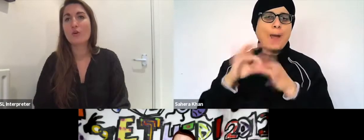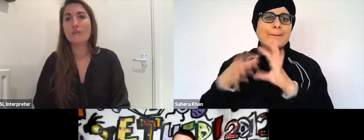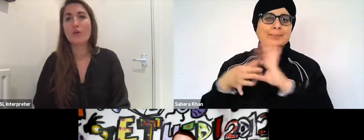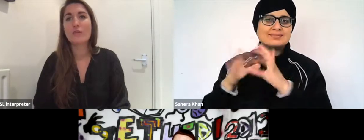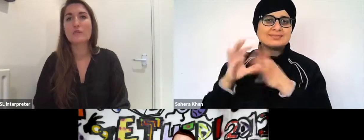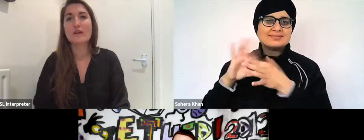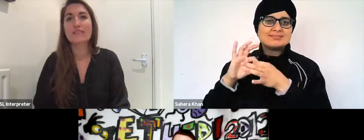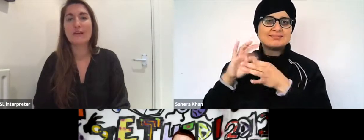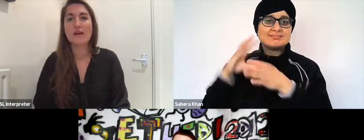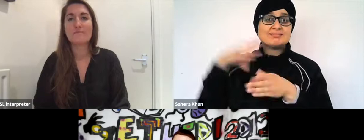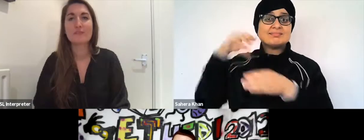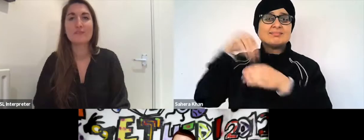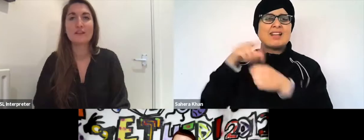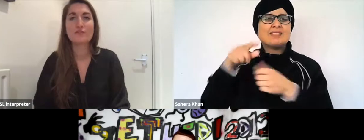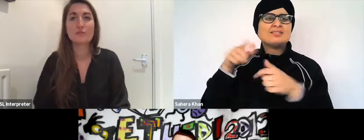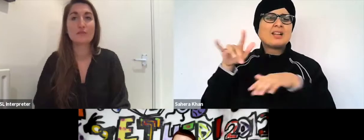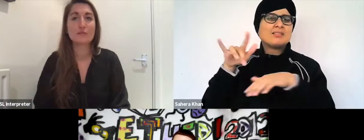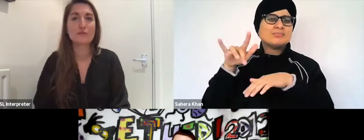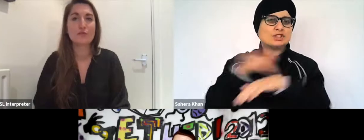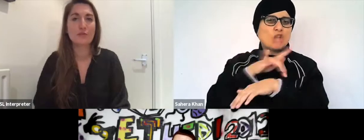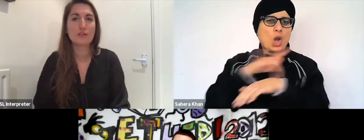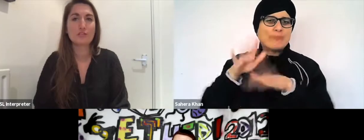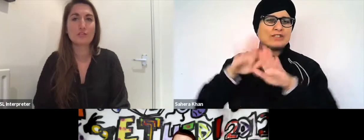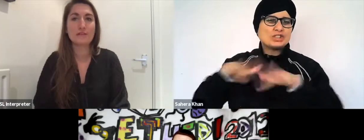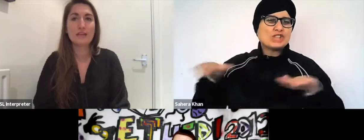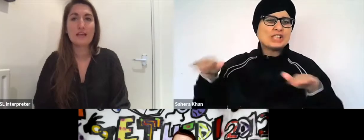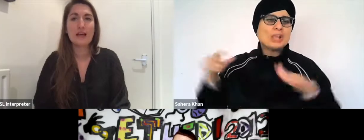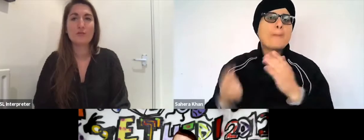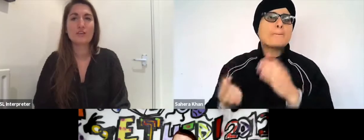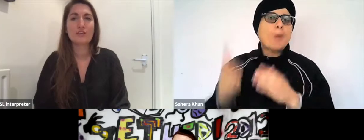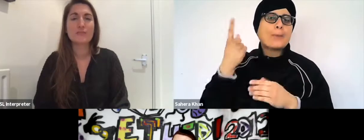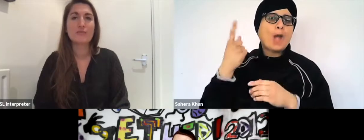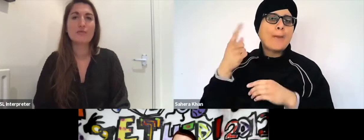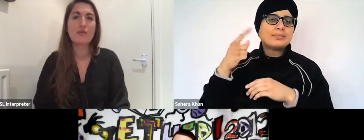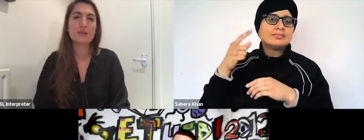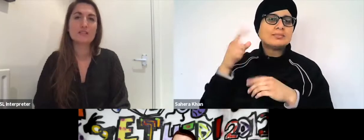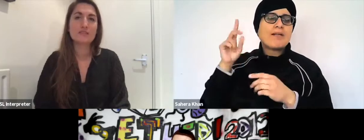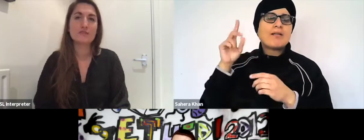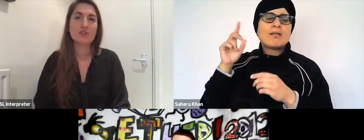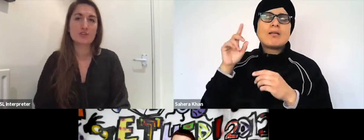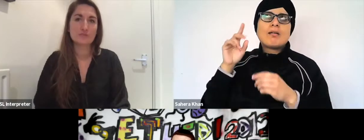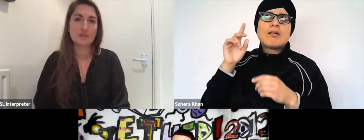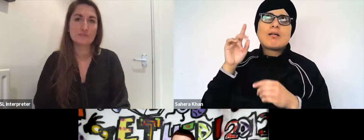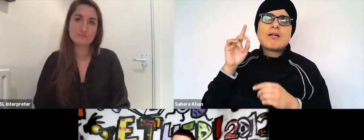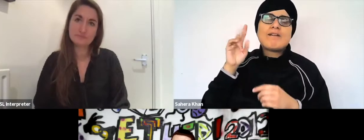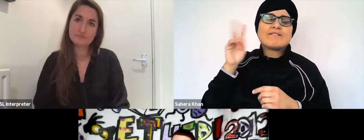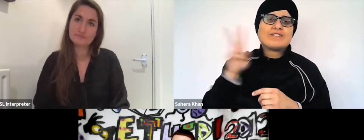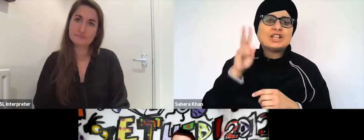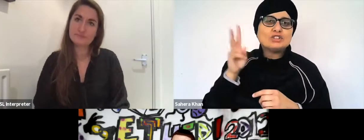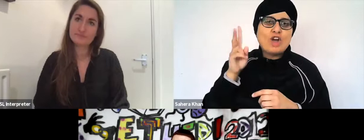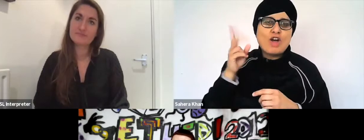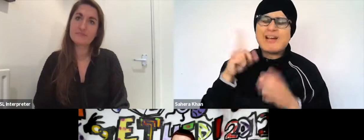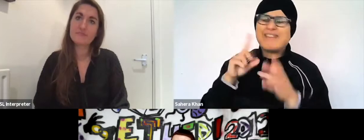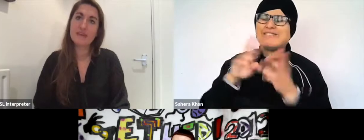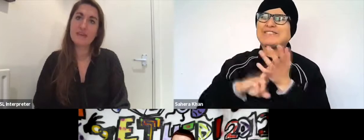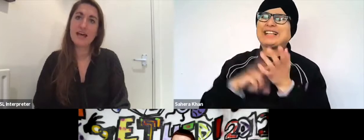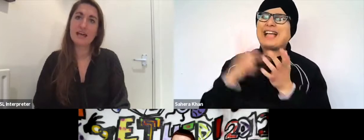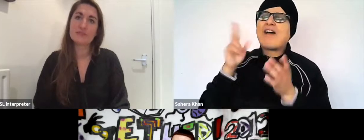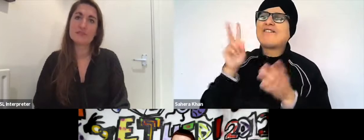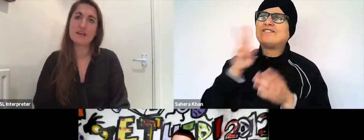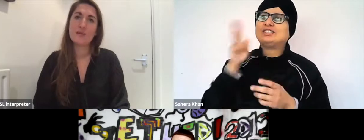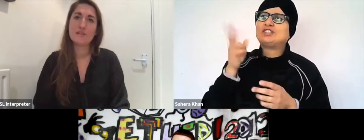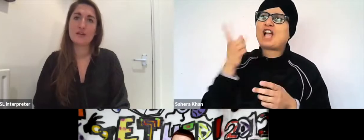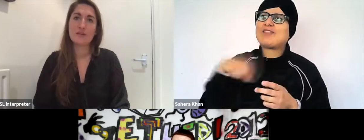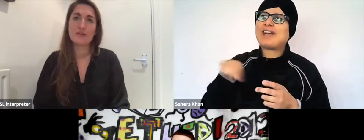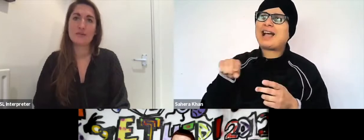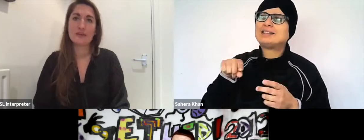I got involved with Vegetable and Fruit Corporation, and it was a performance for children. And it